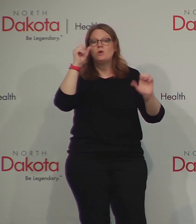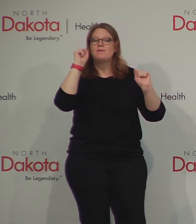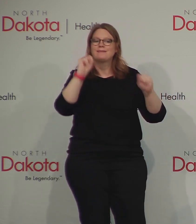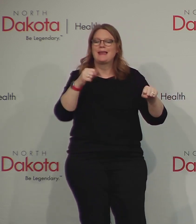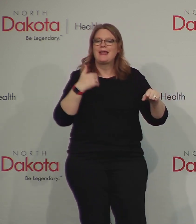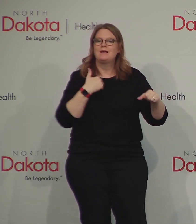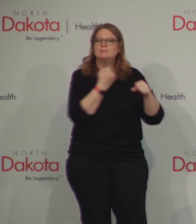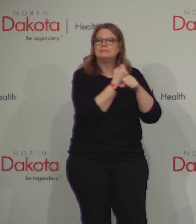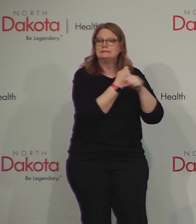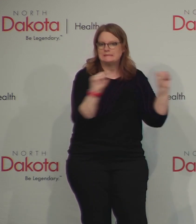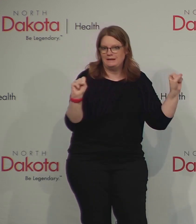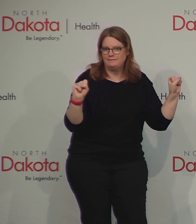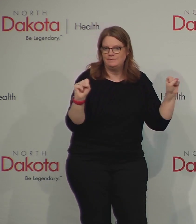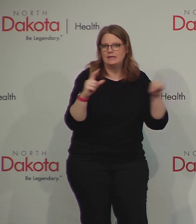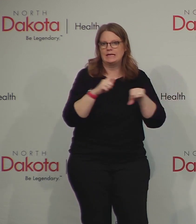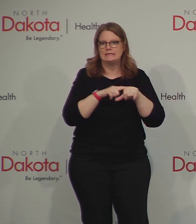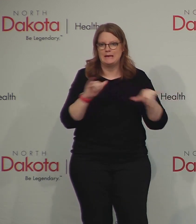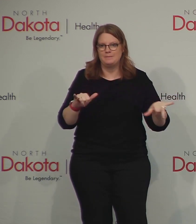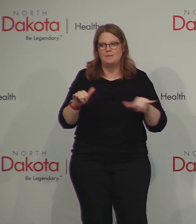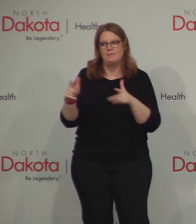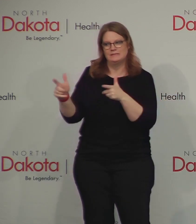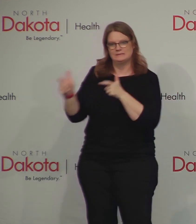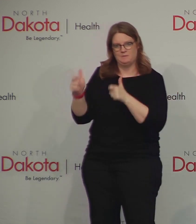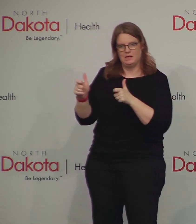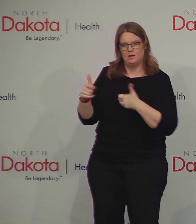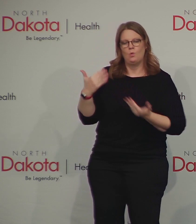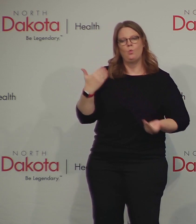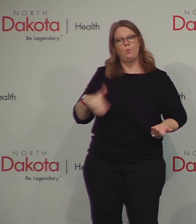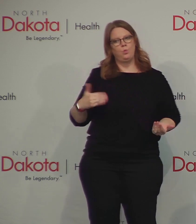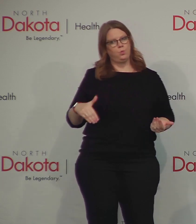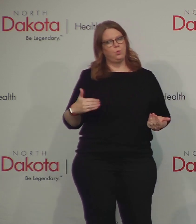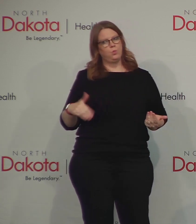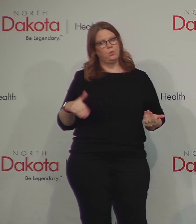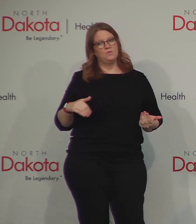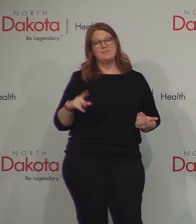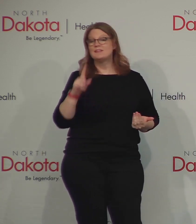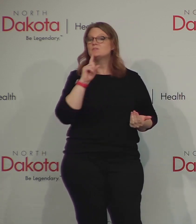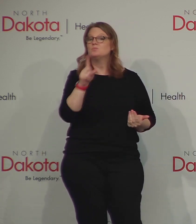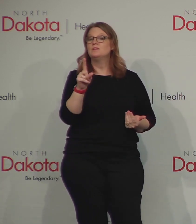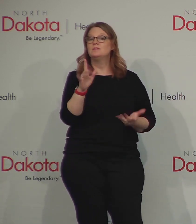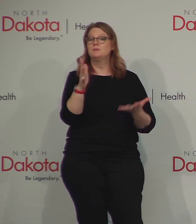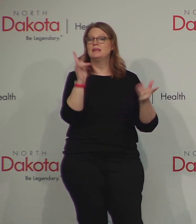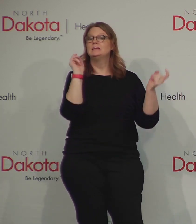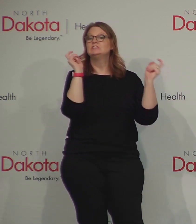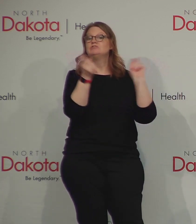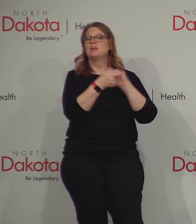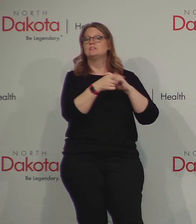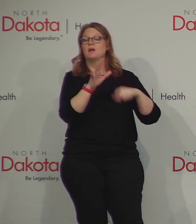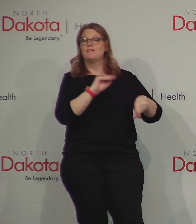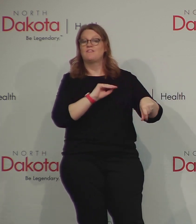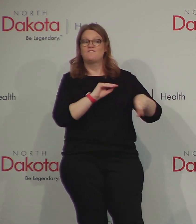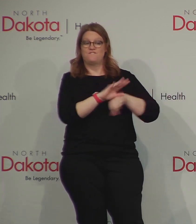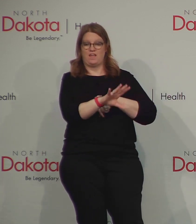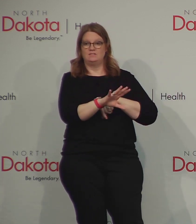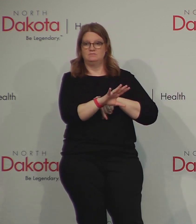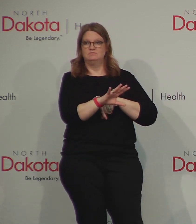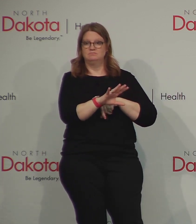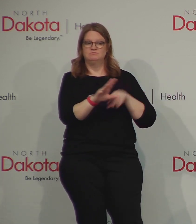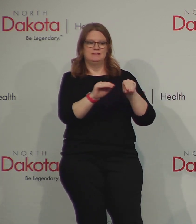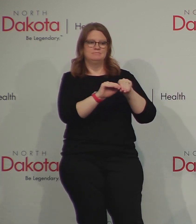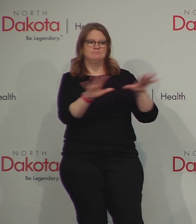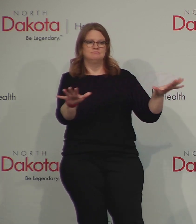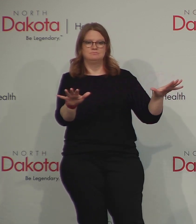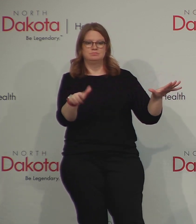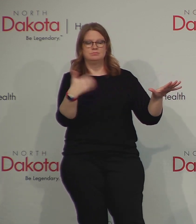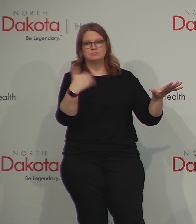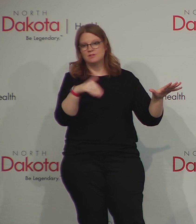safety at the same time we can have speed, and this is probably going to be a change that will affect the release of all kinds